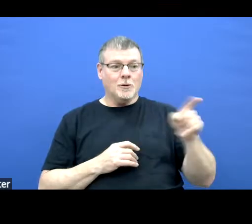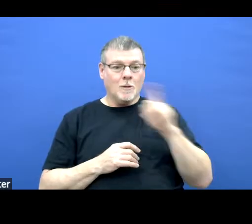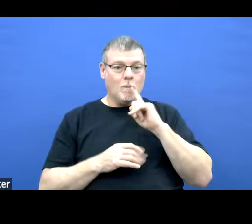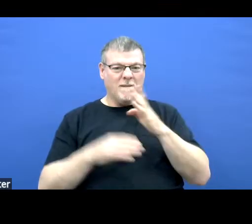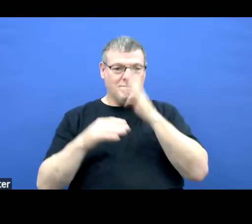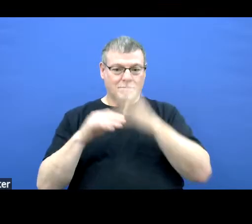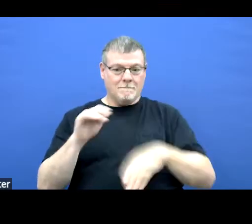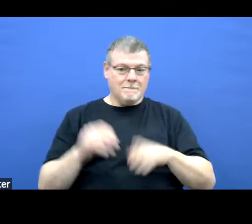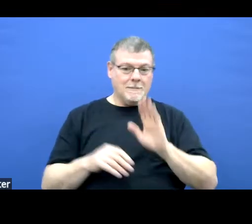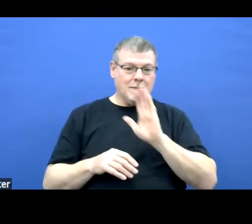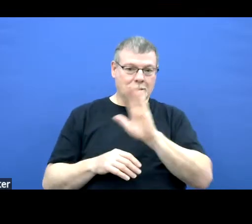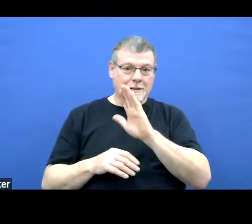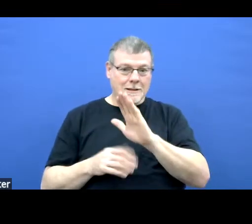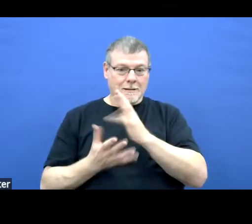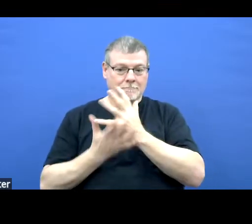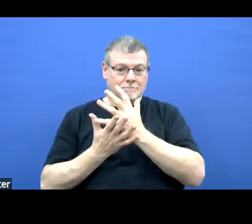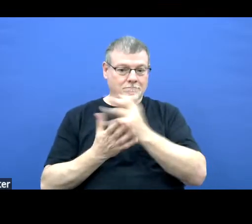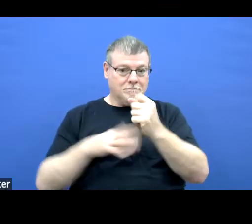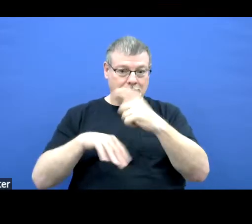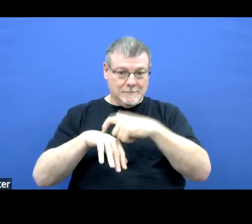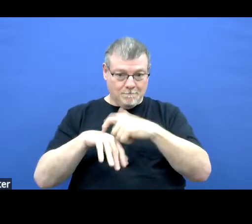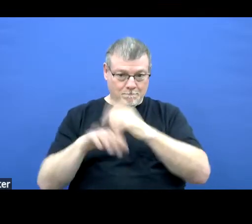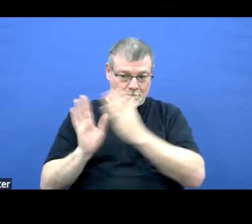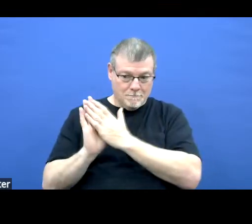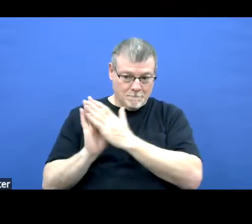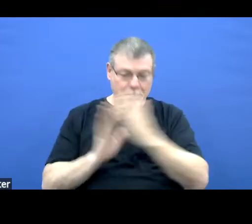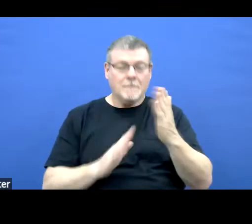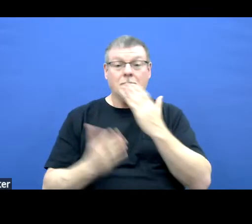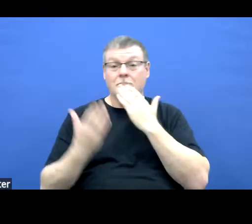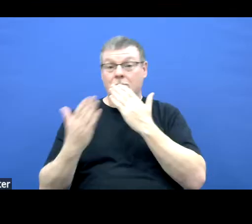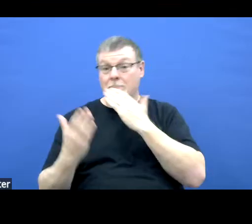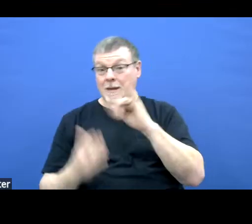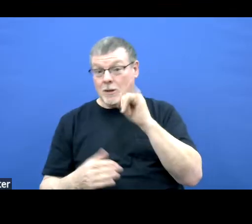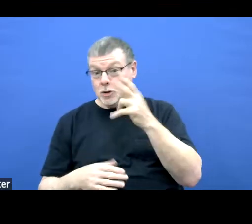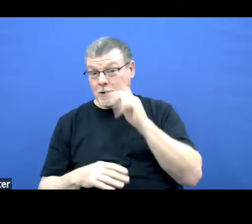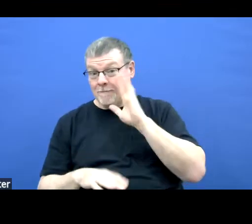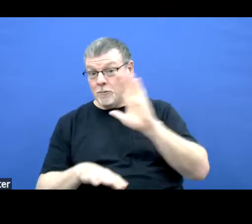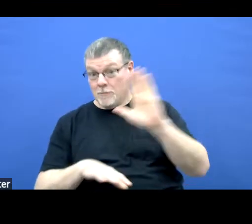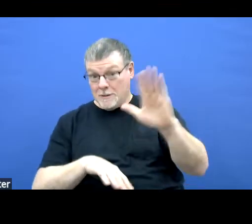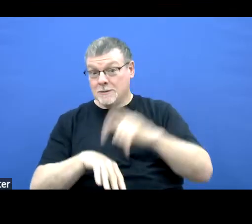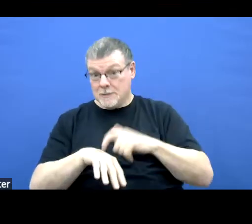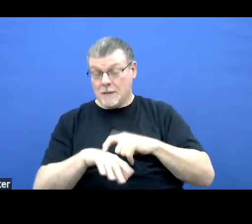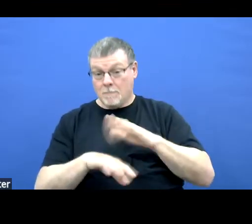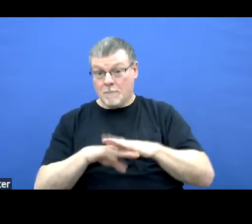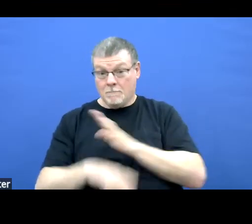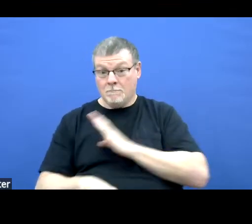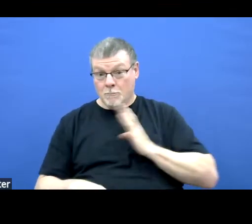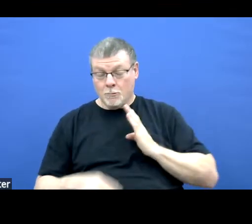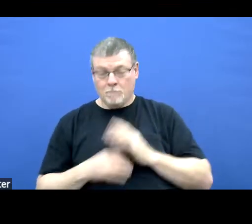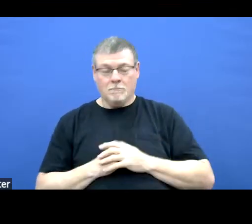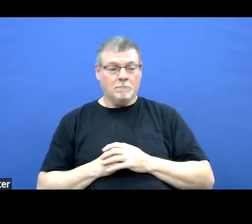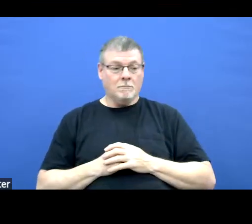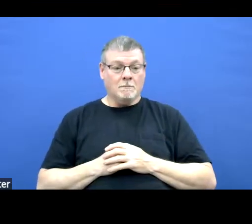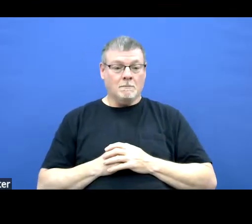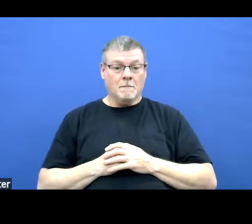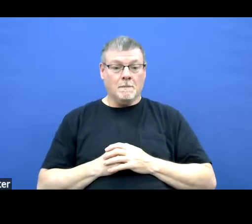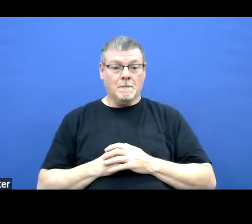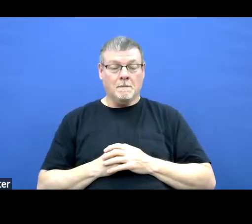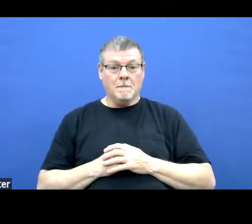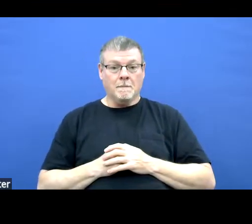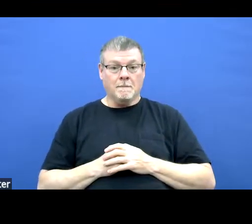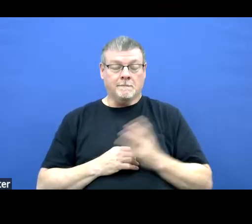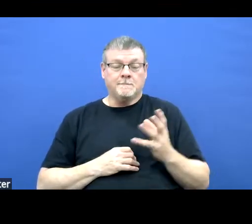finishing his unexpired term. I'd like to thank John for all of his time serving on the board.